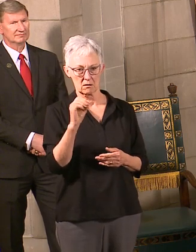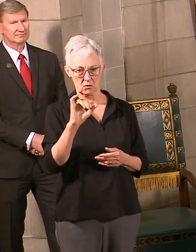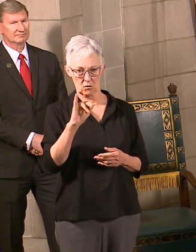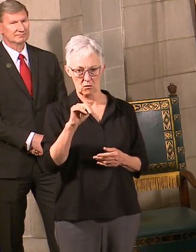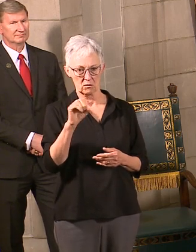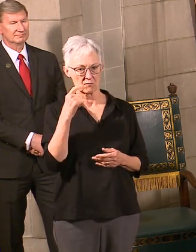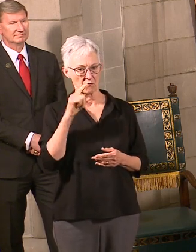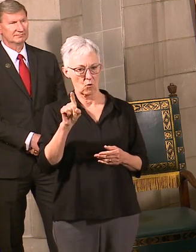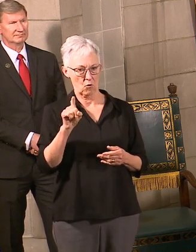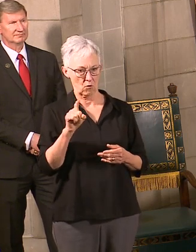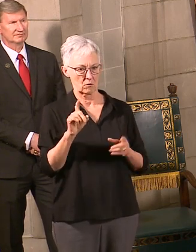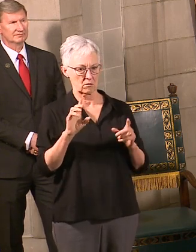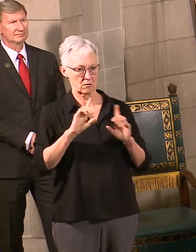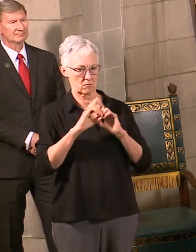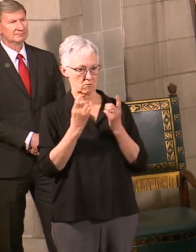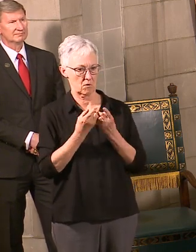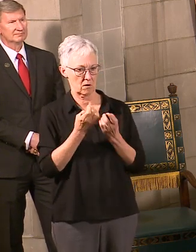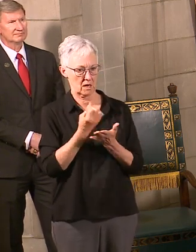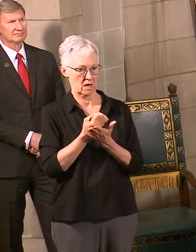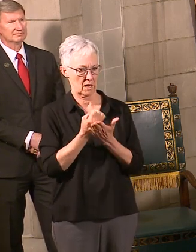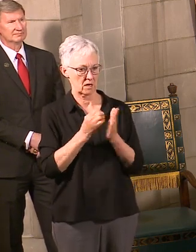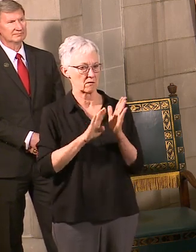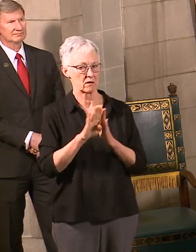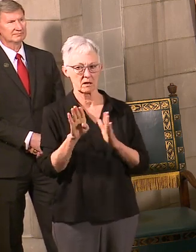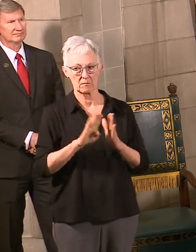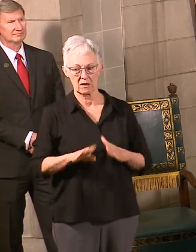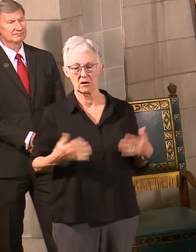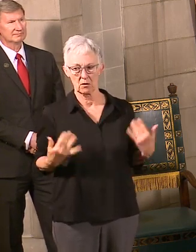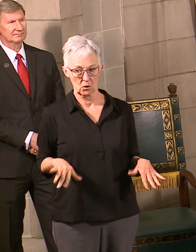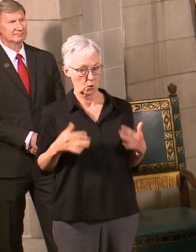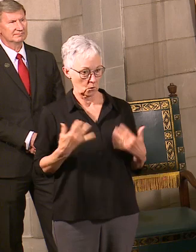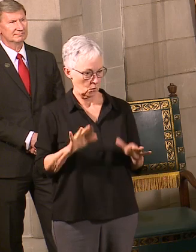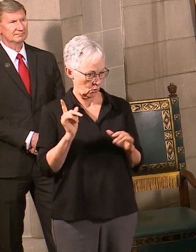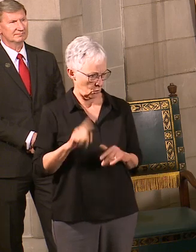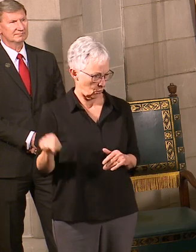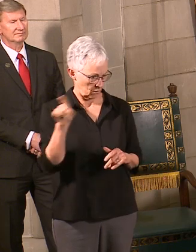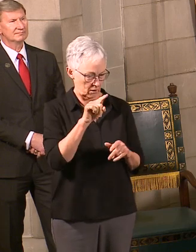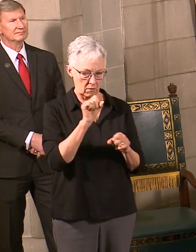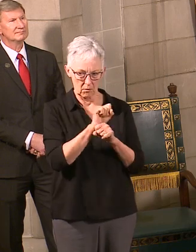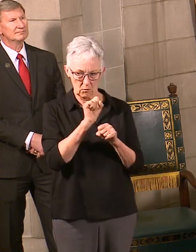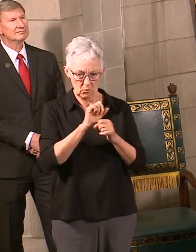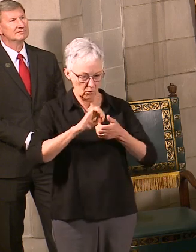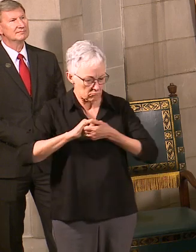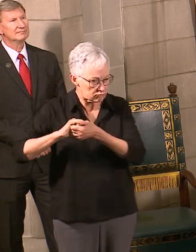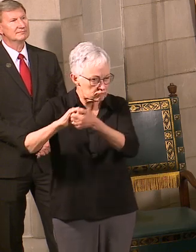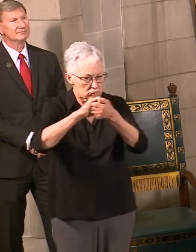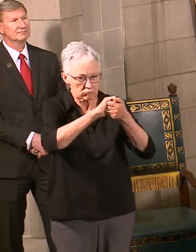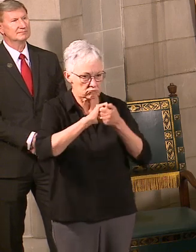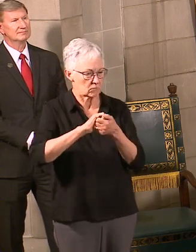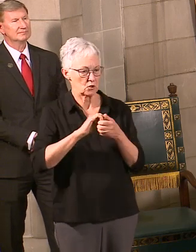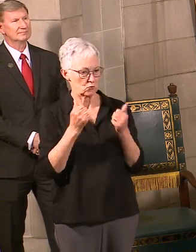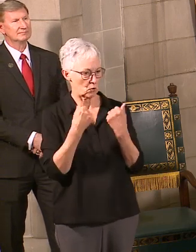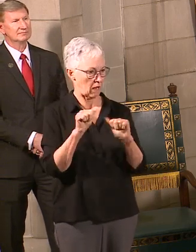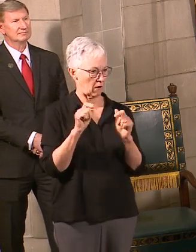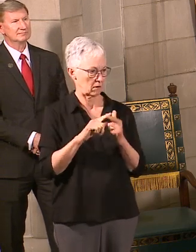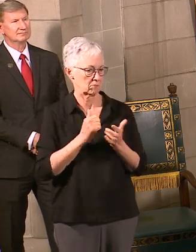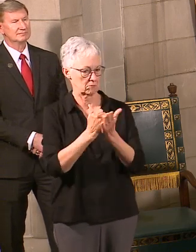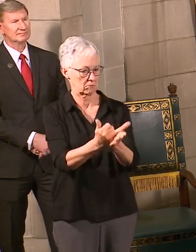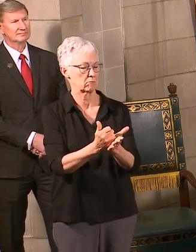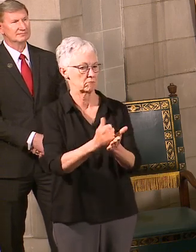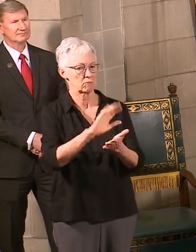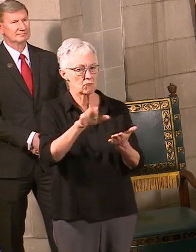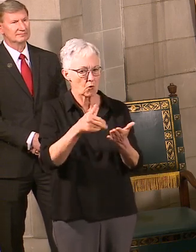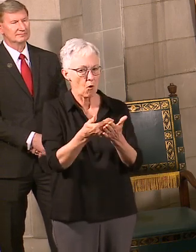Development. Again, as you can see, this is a team effort to be able to bring the survey to Nebraska organizations to be